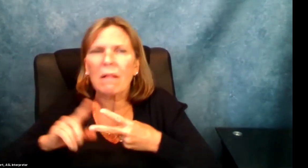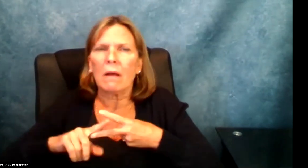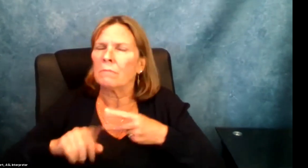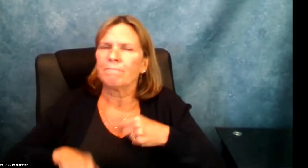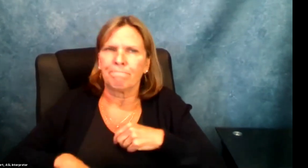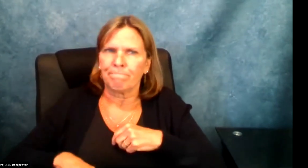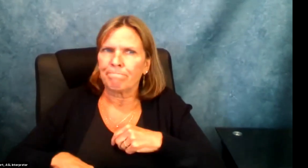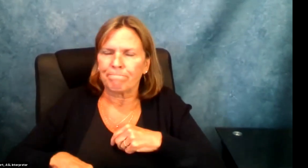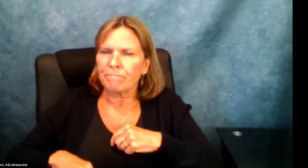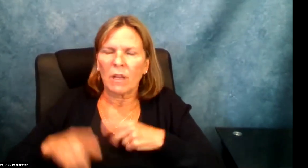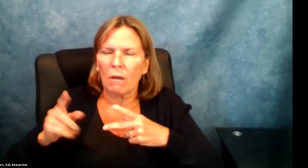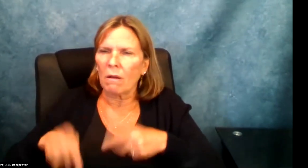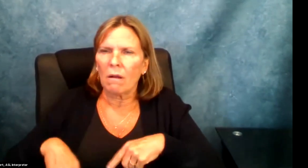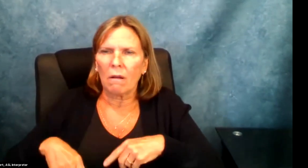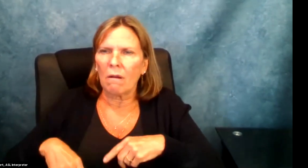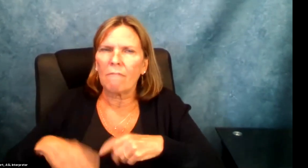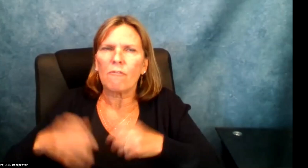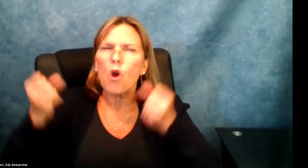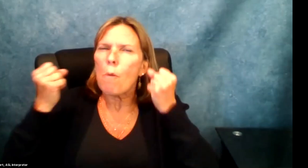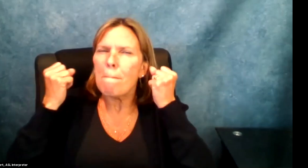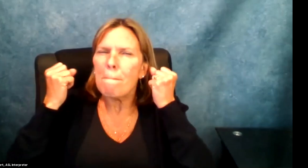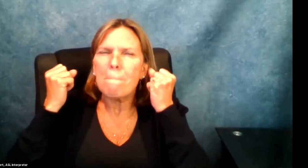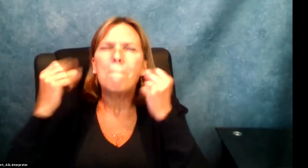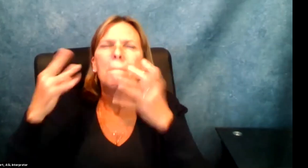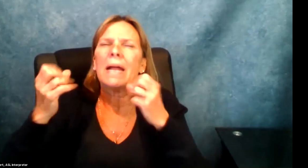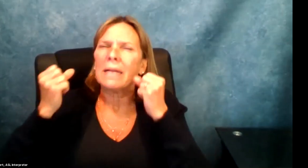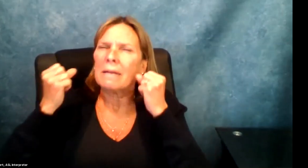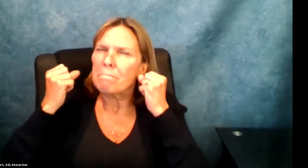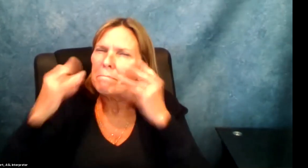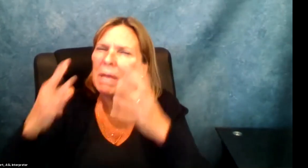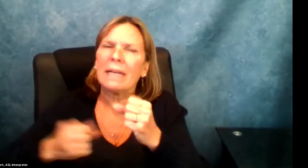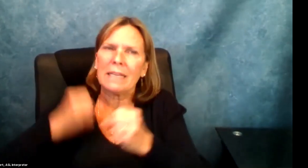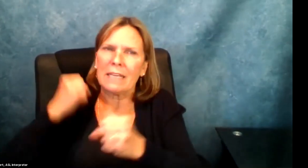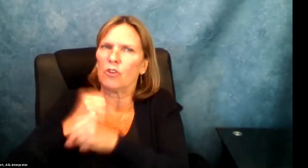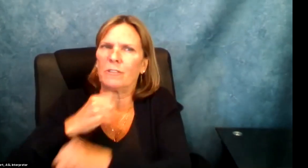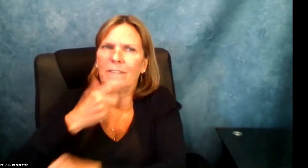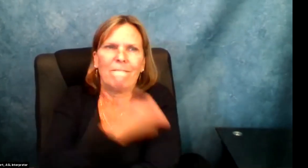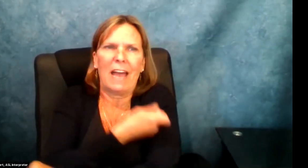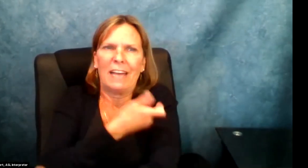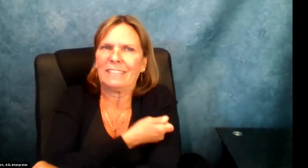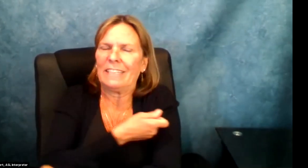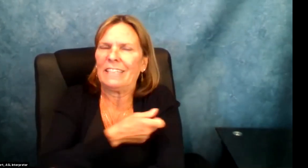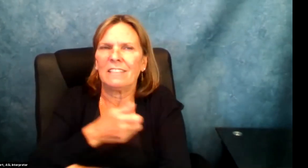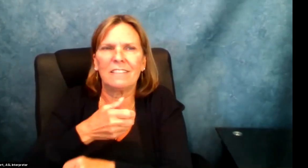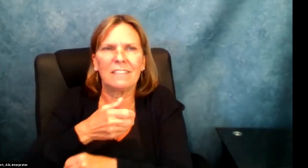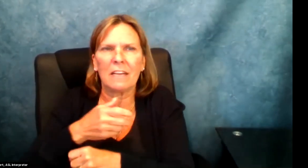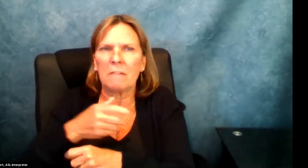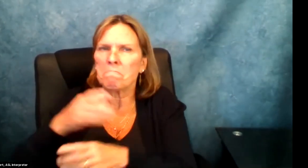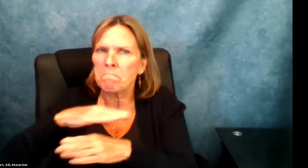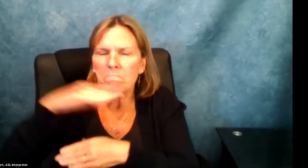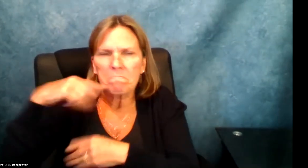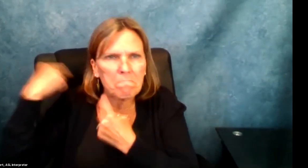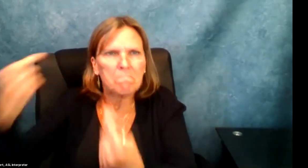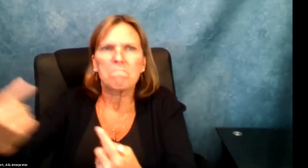and years and years, we've never seen it affect fertility or puberty. The other thing I think about,